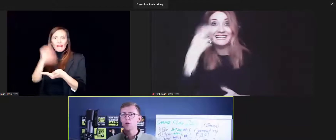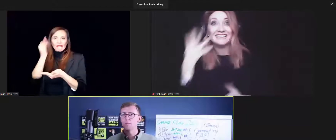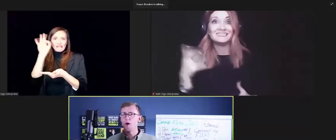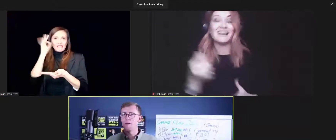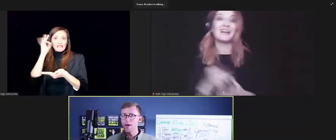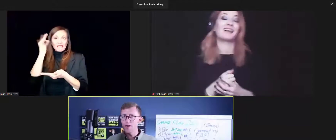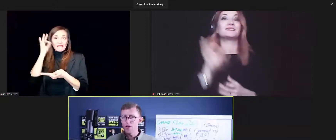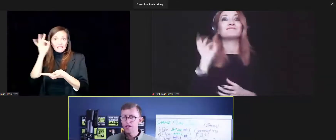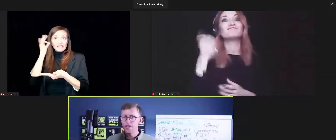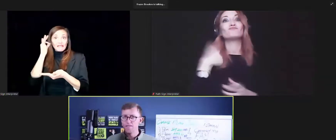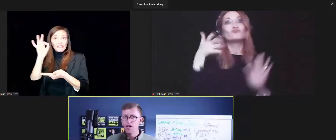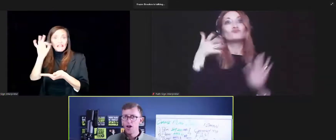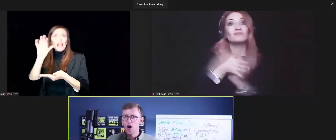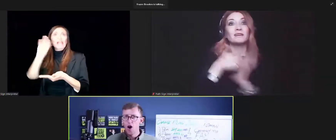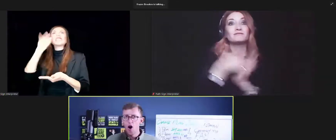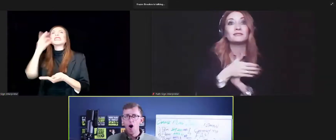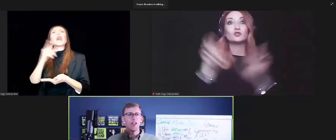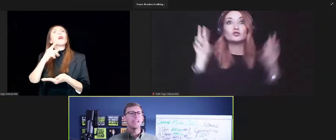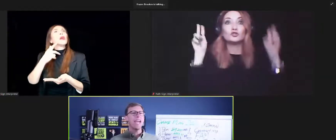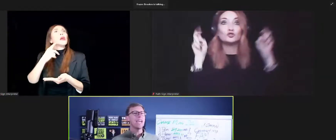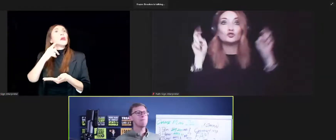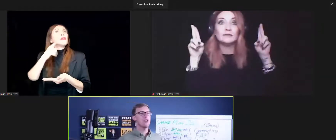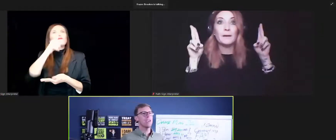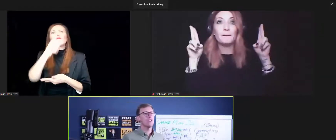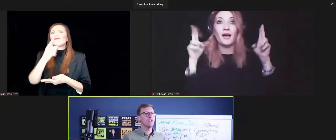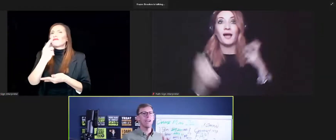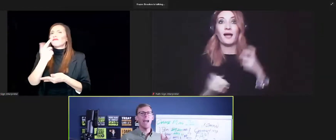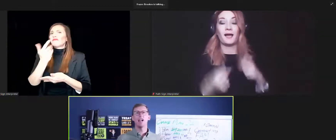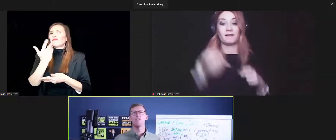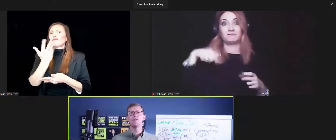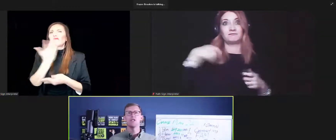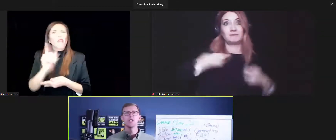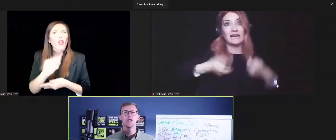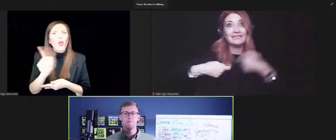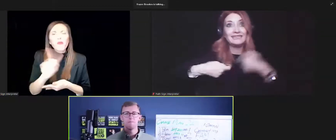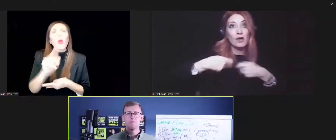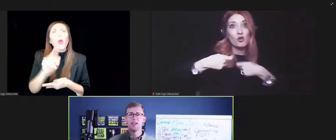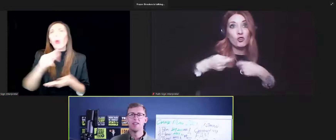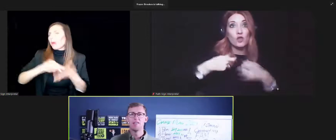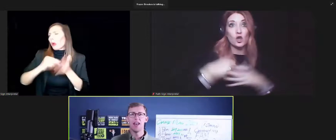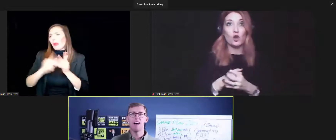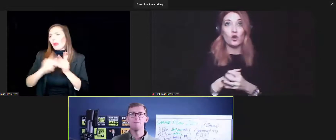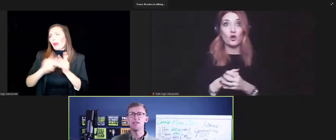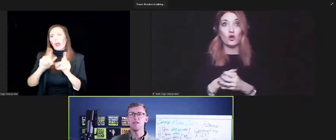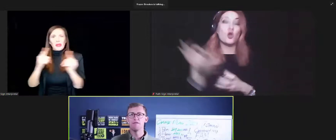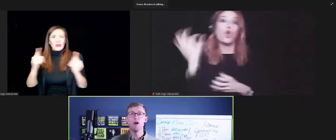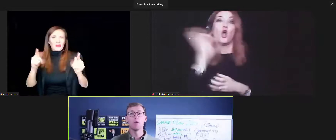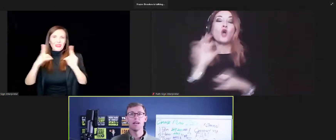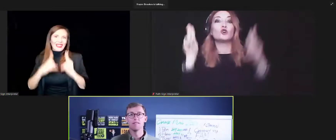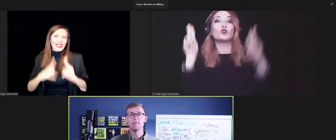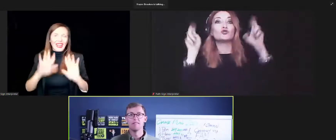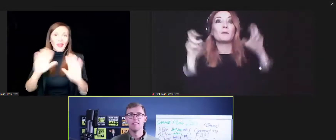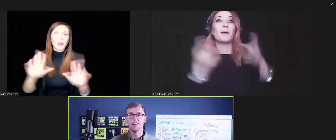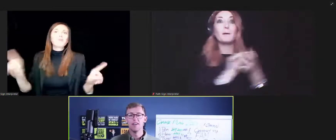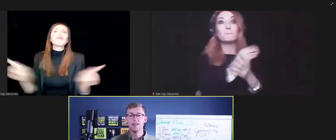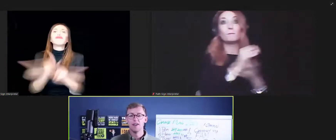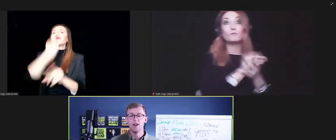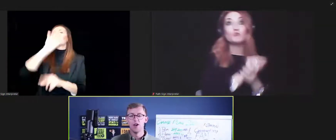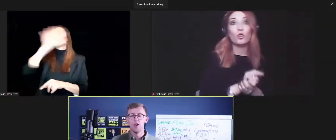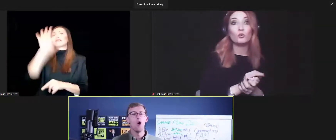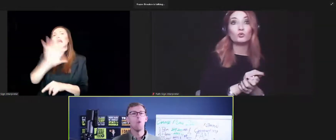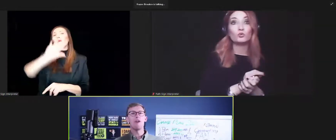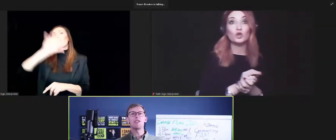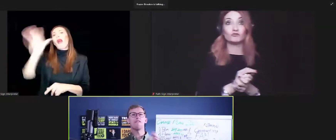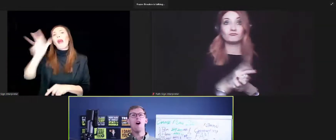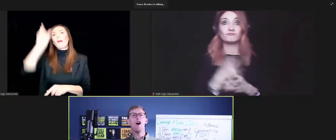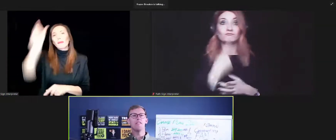out some more information on a game-changing health system that I've been following?